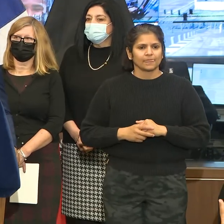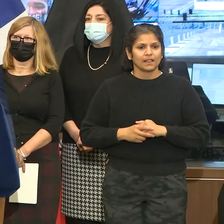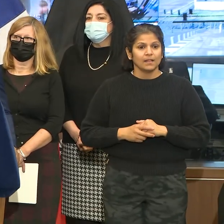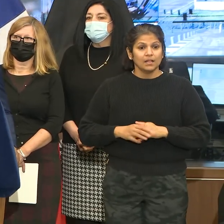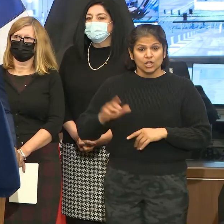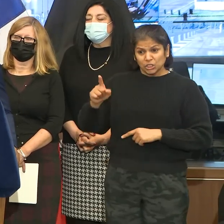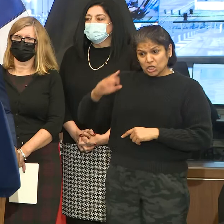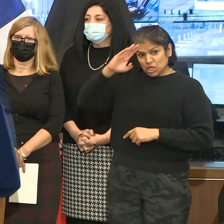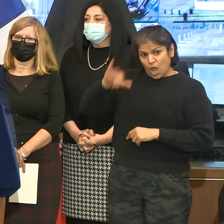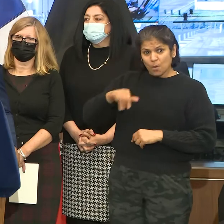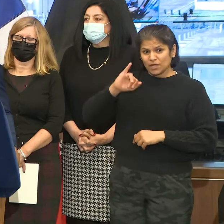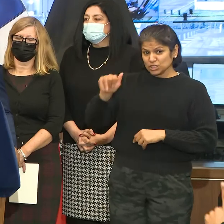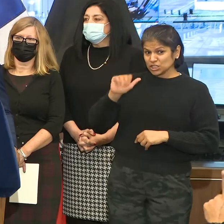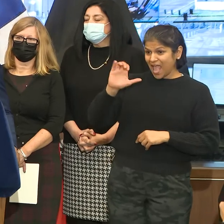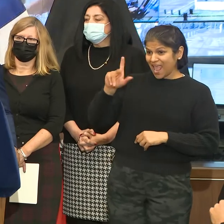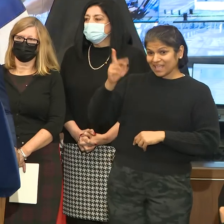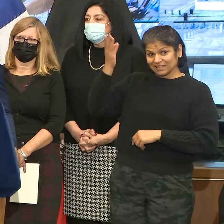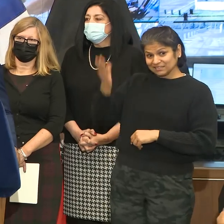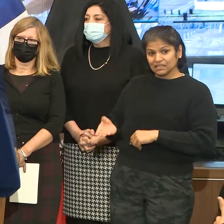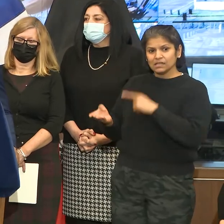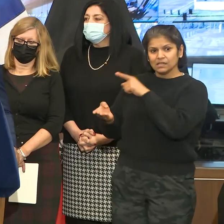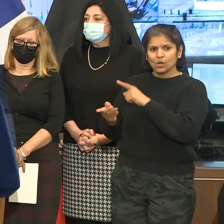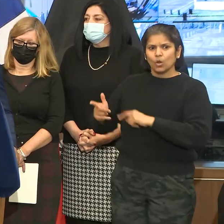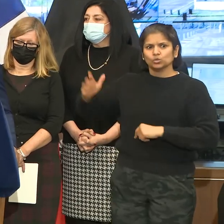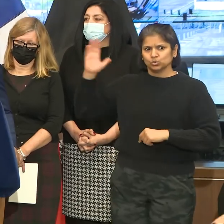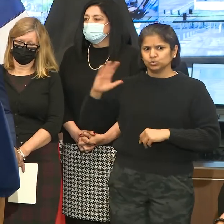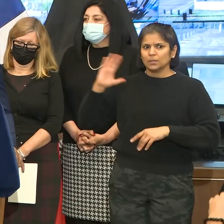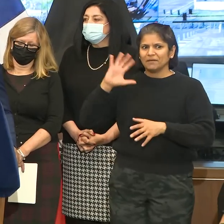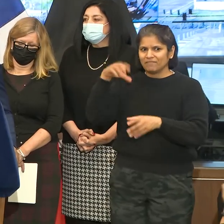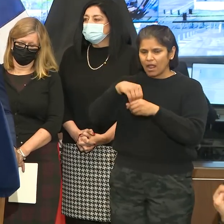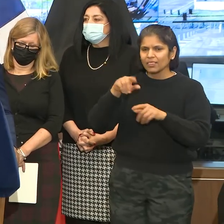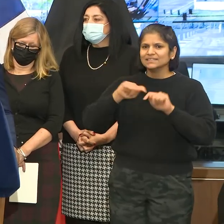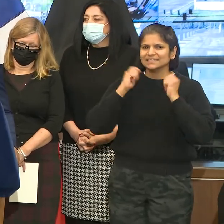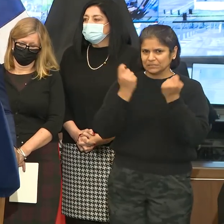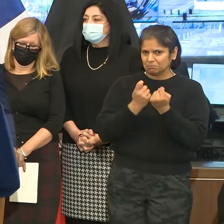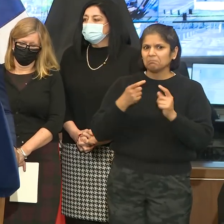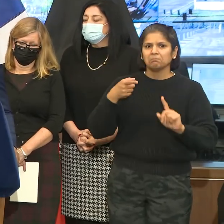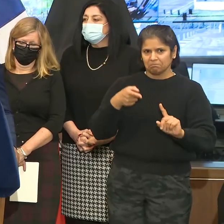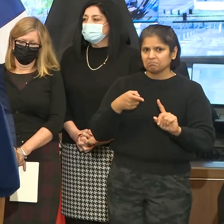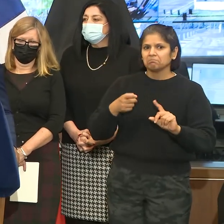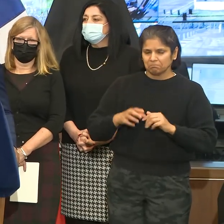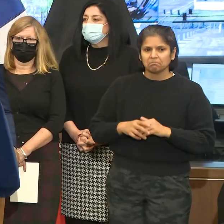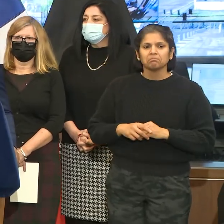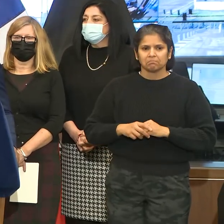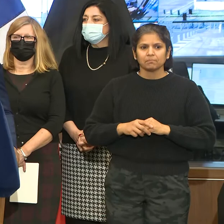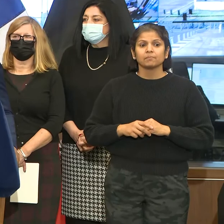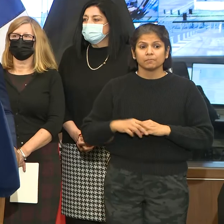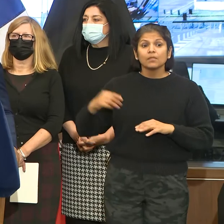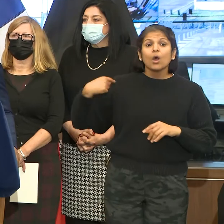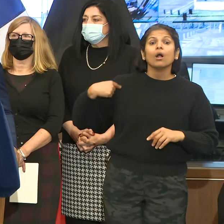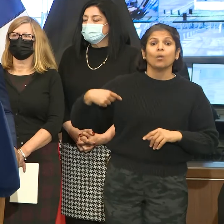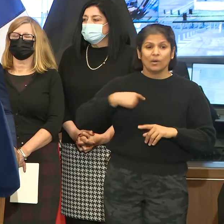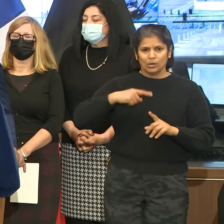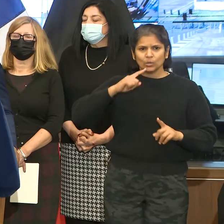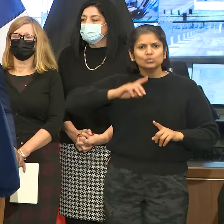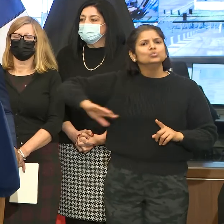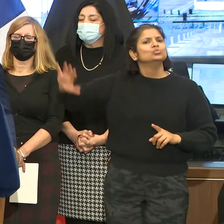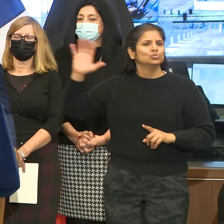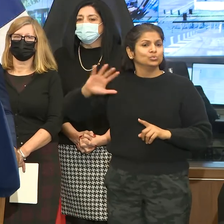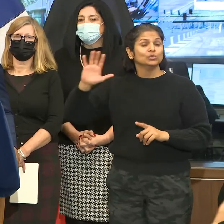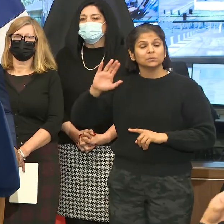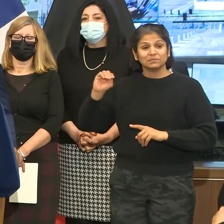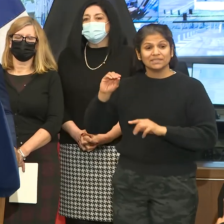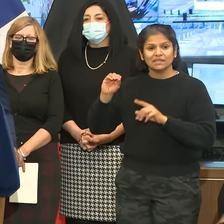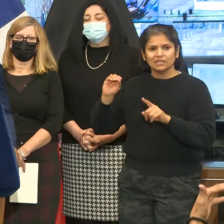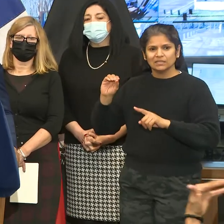the team that we had when we were having to fight wars